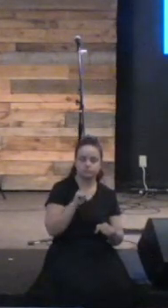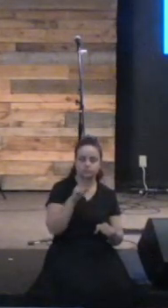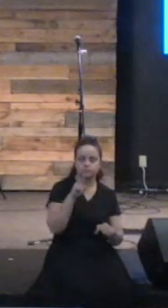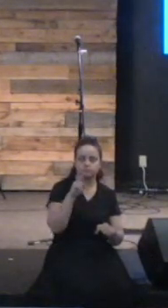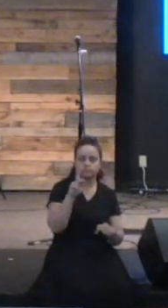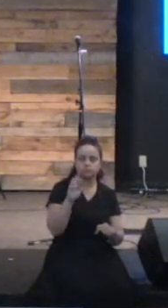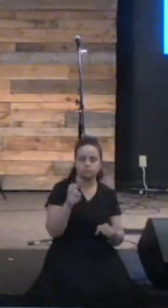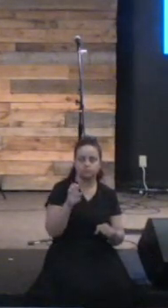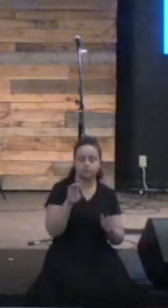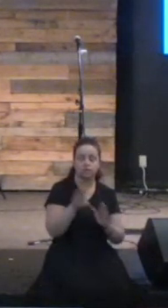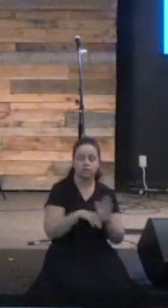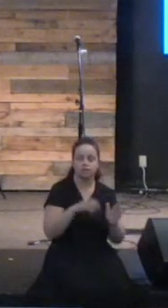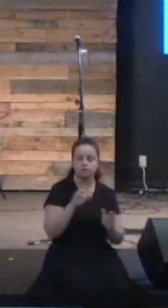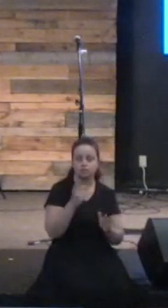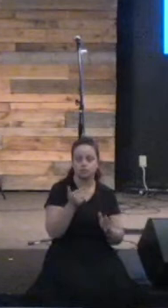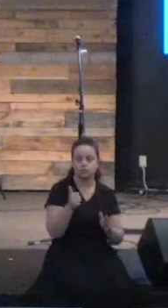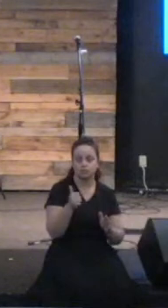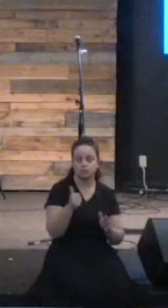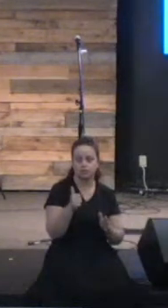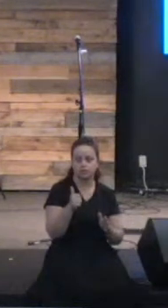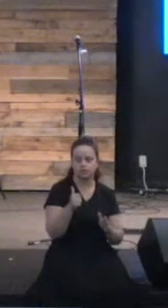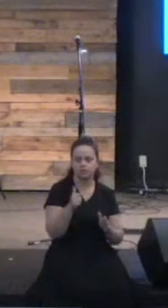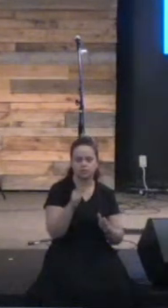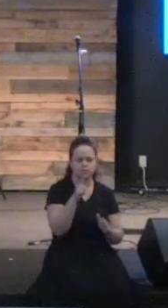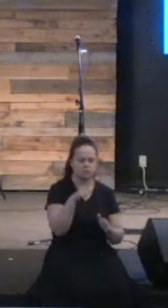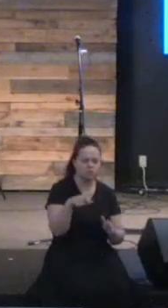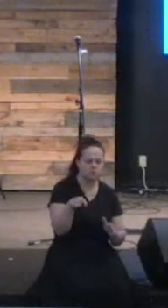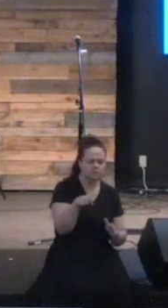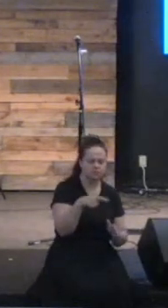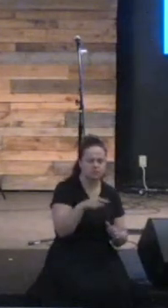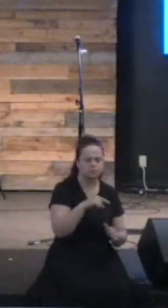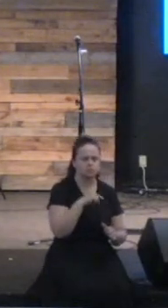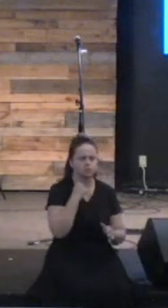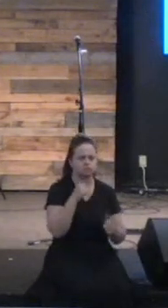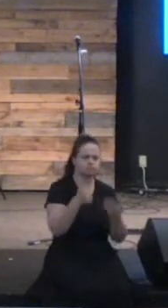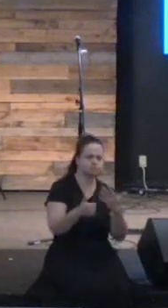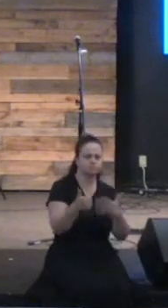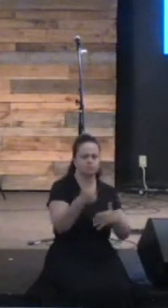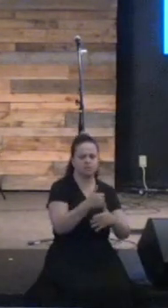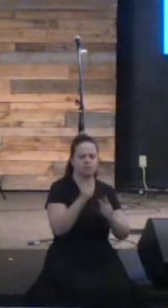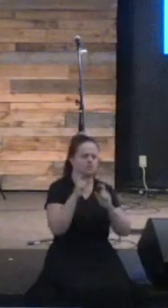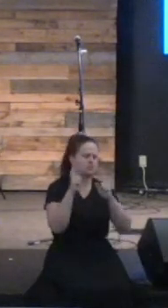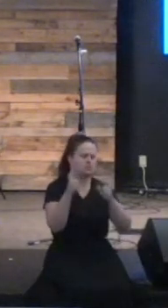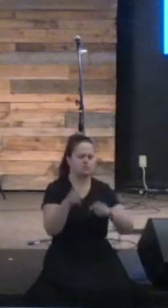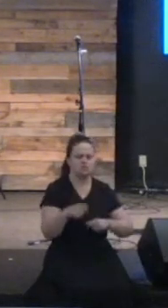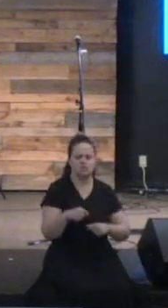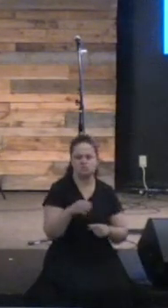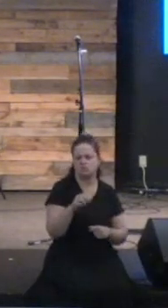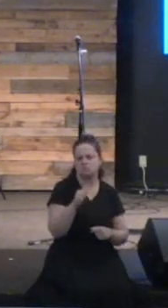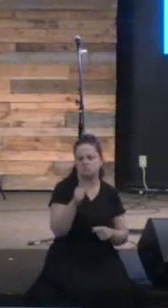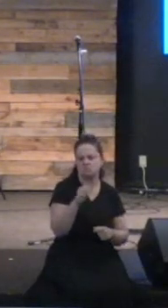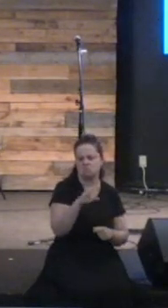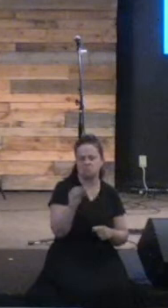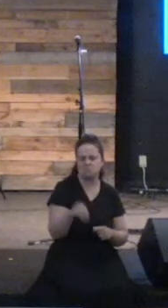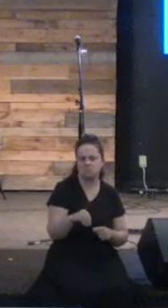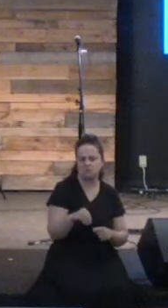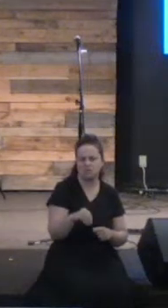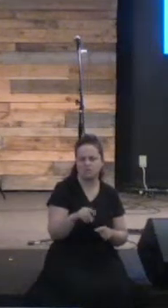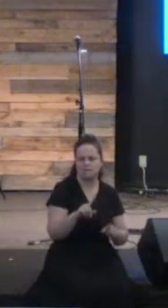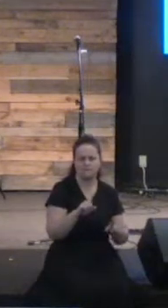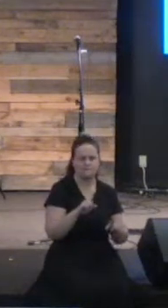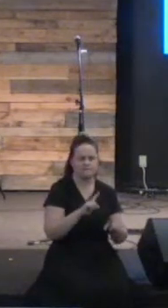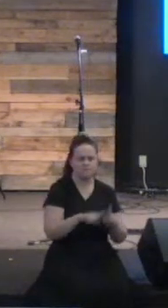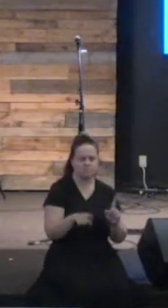chapter 10 says woe to you Pharisees because you give a tenth of your mint Rue and other kinds of garden herbs but you